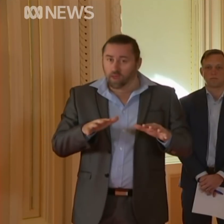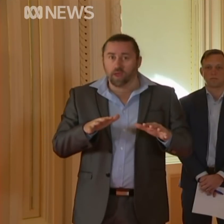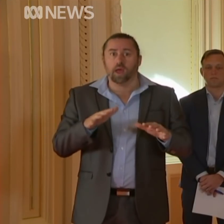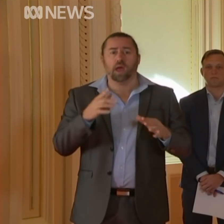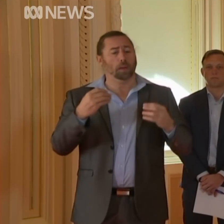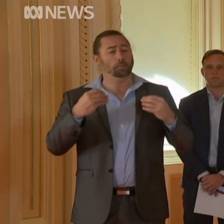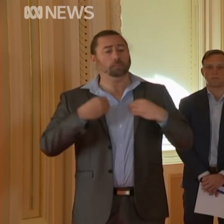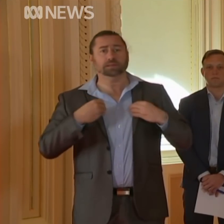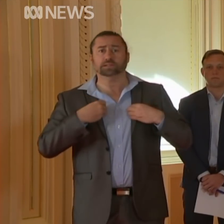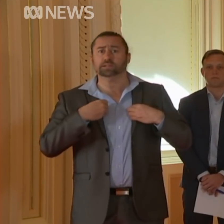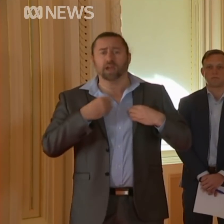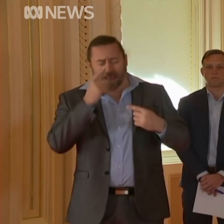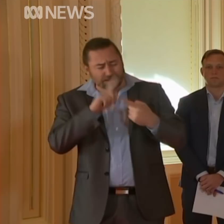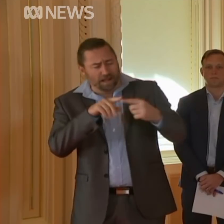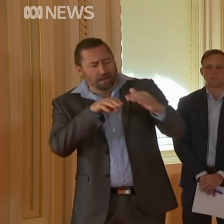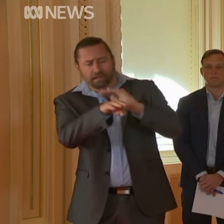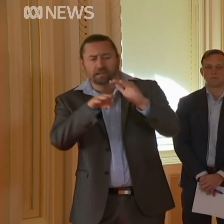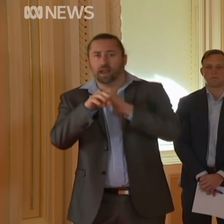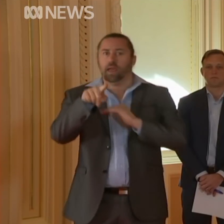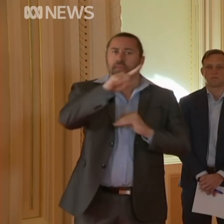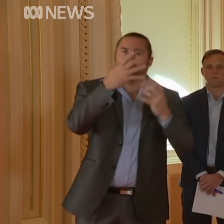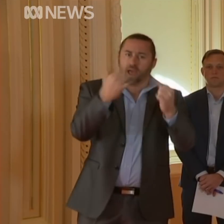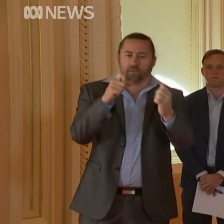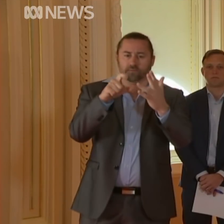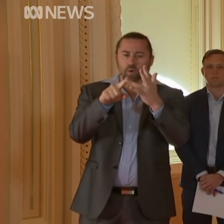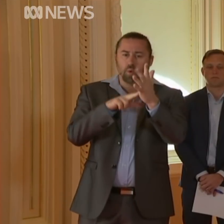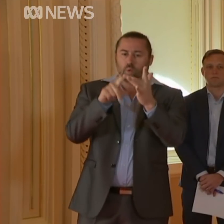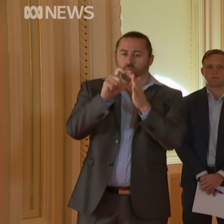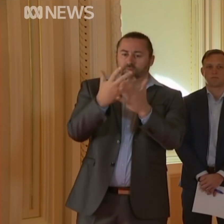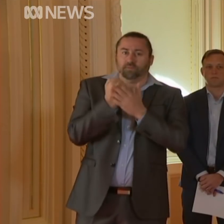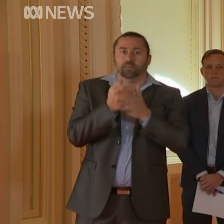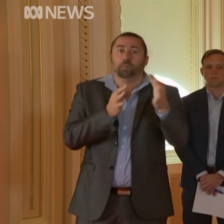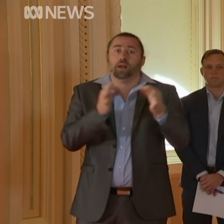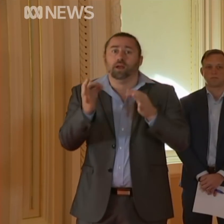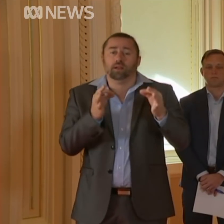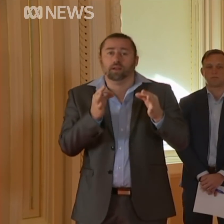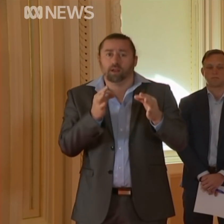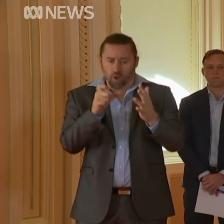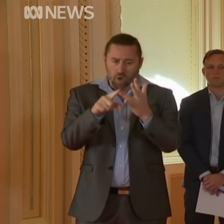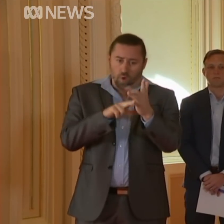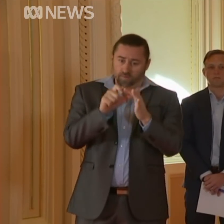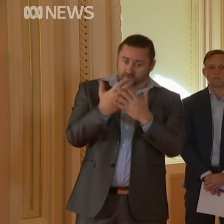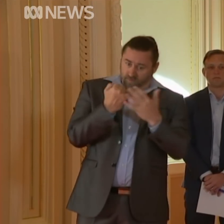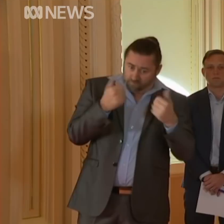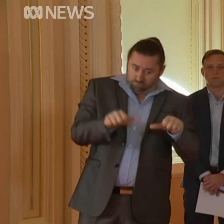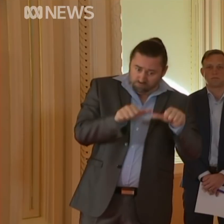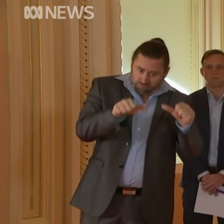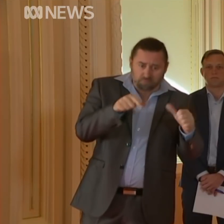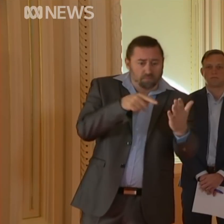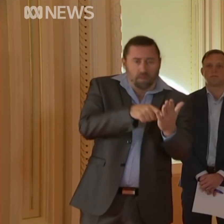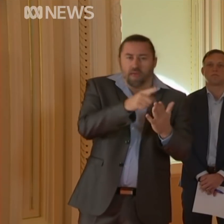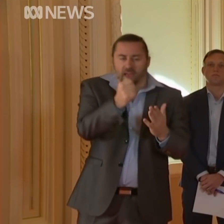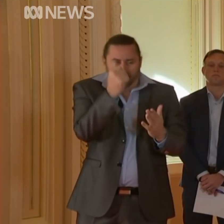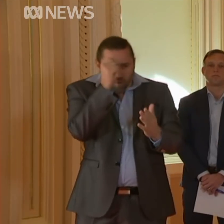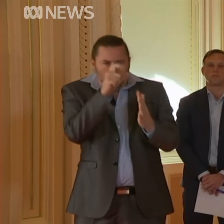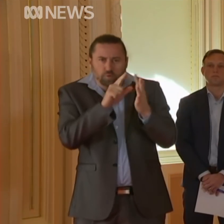COVID-safe plans. So it is absolutely fine for you to go and visit your local cafes and restaurants and